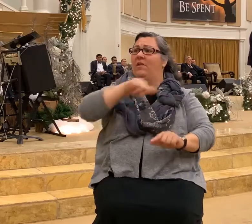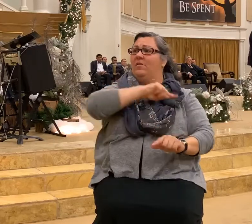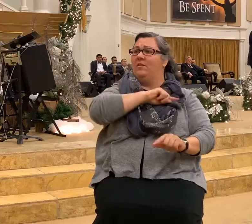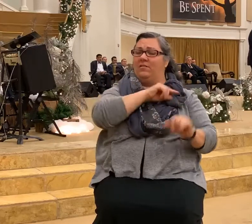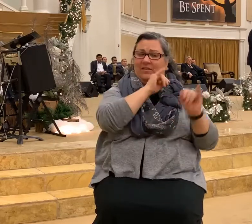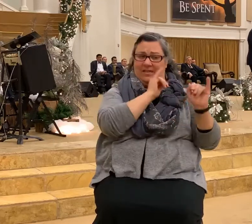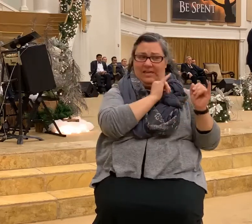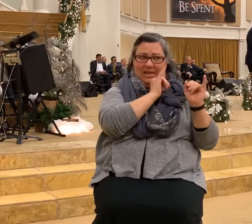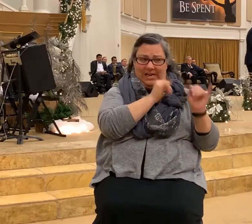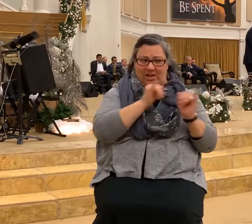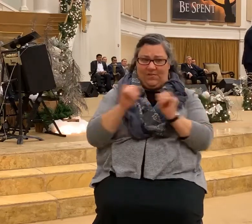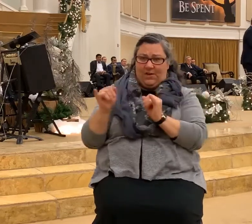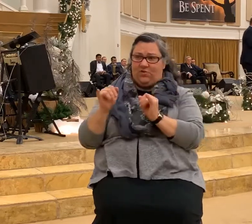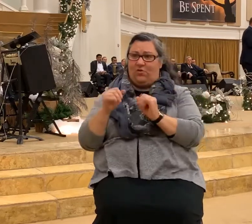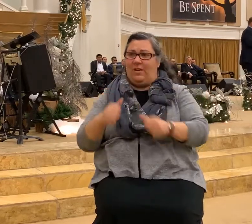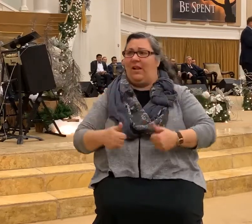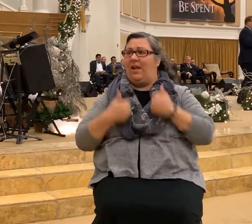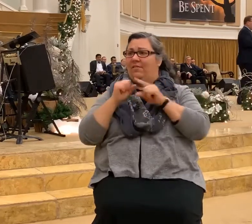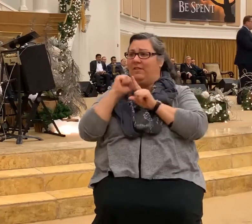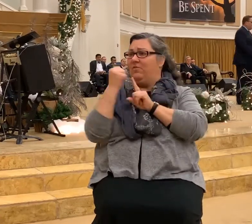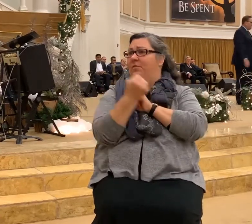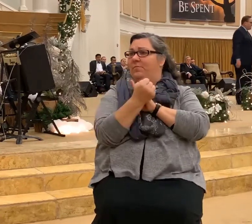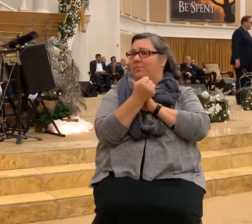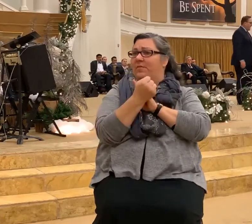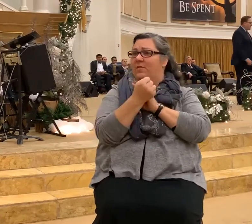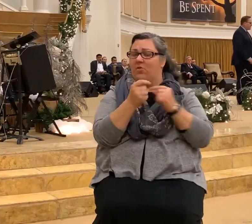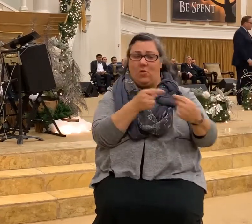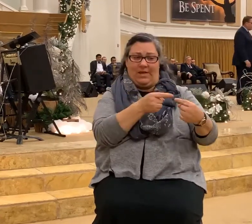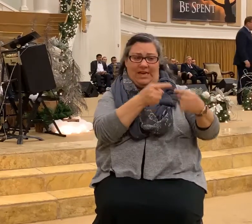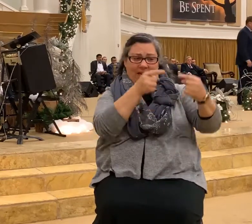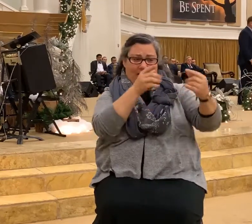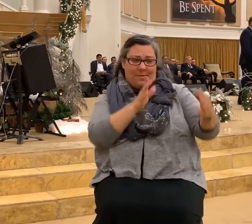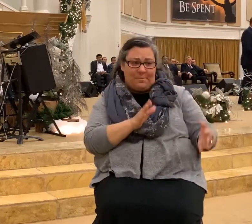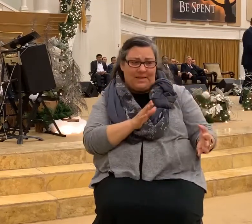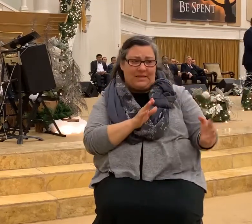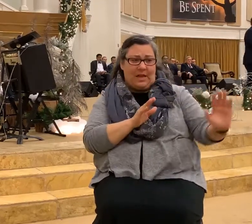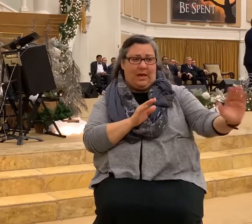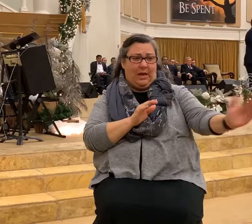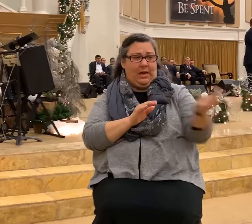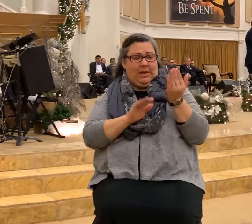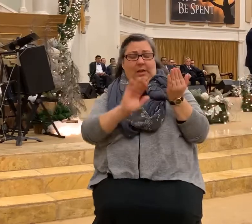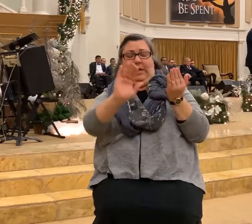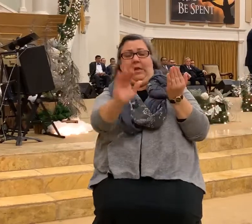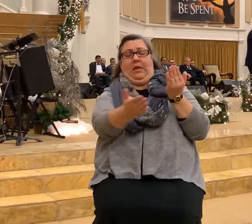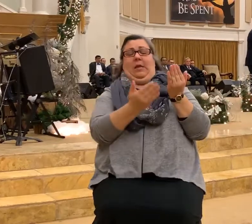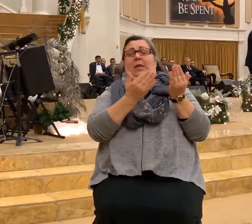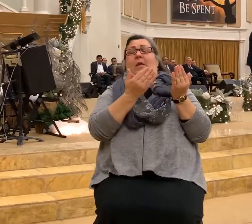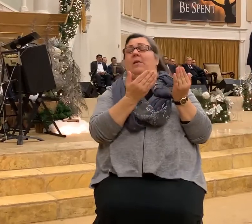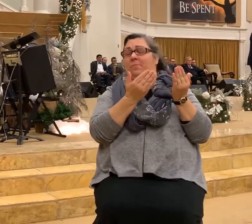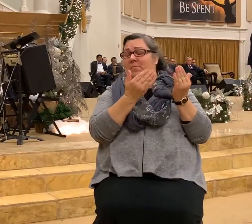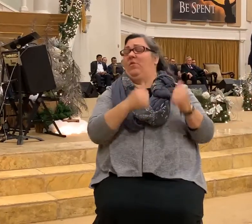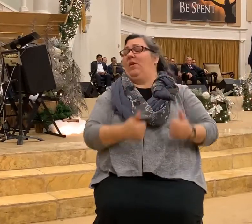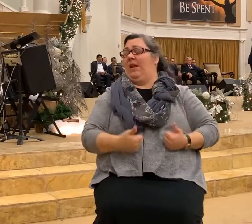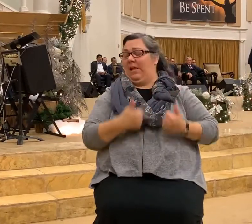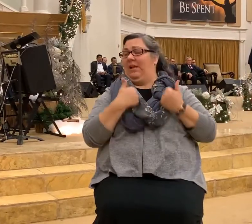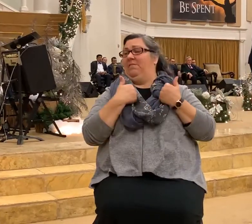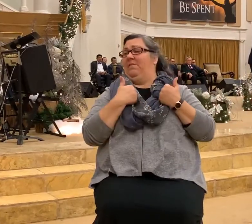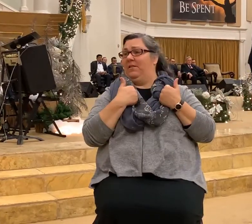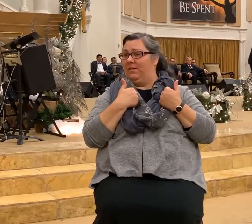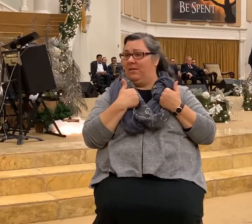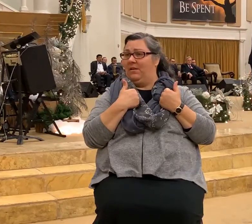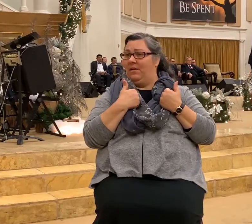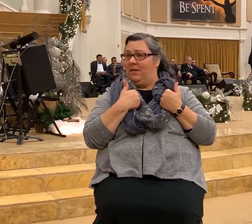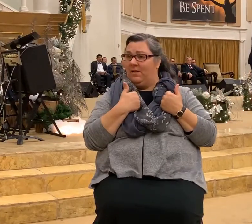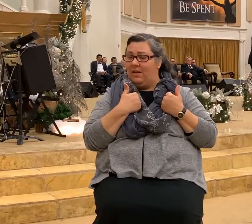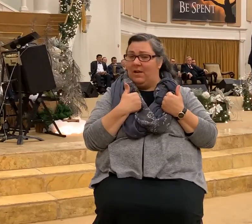circumstances and those enemies and oppositions that come into our lives.